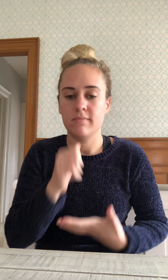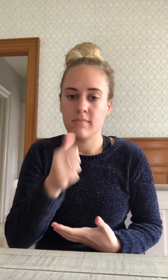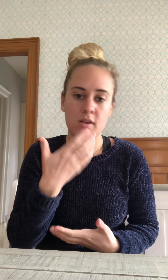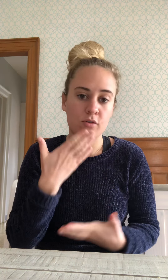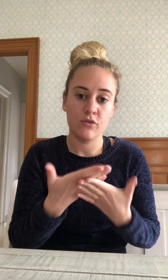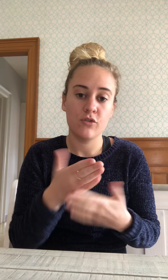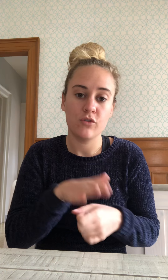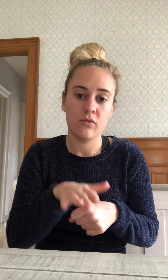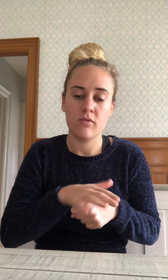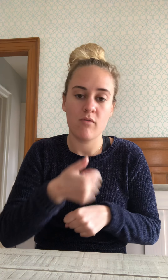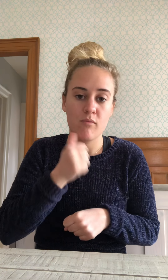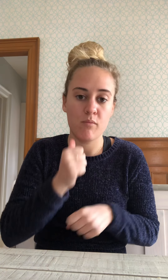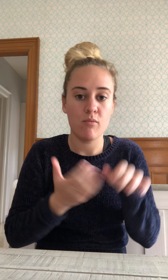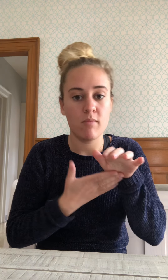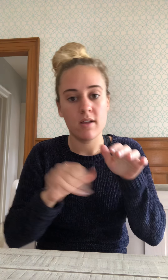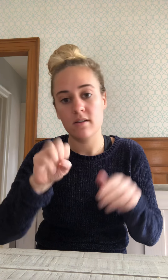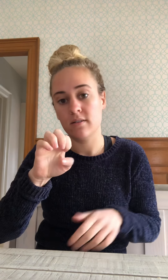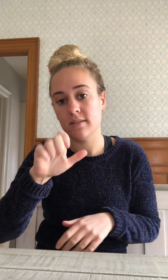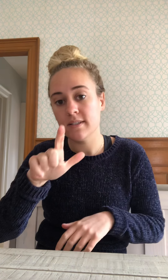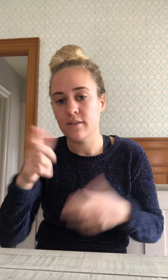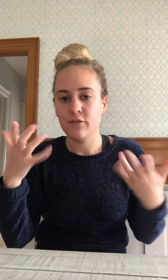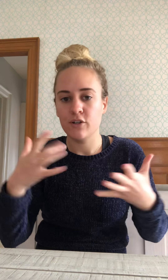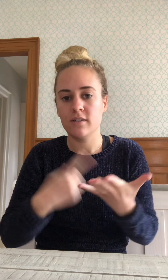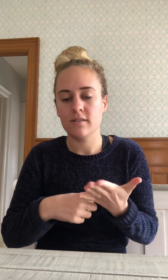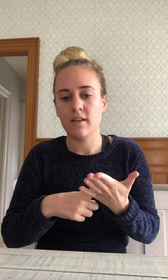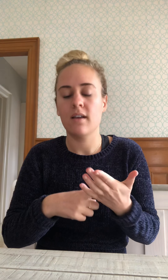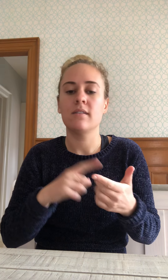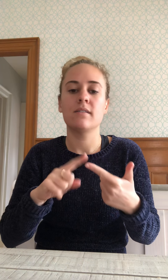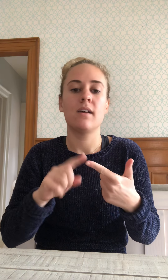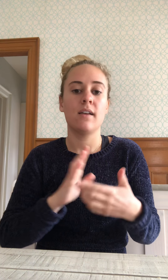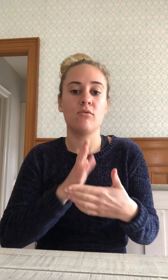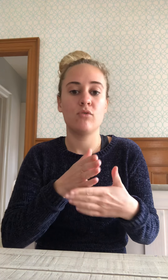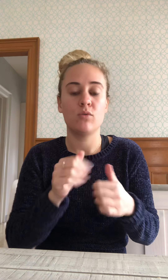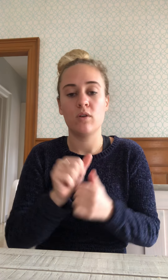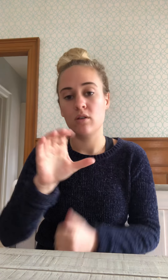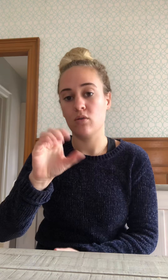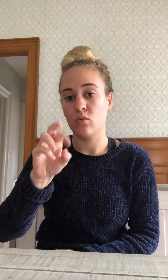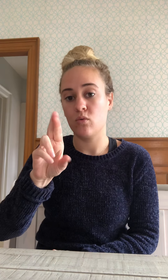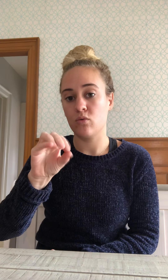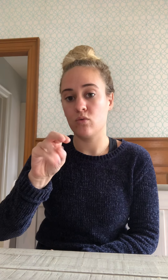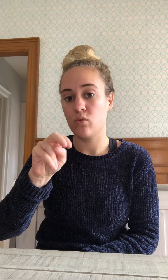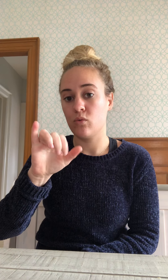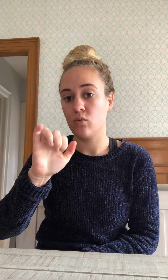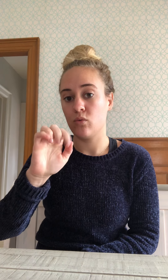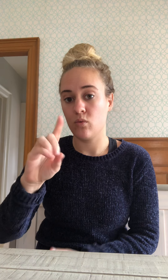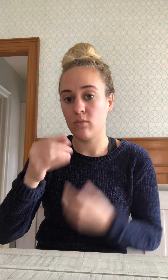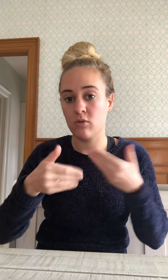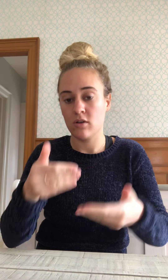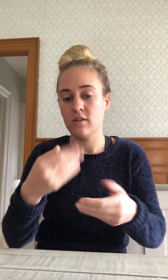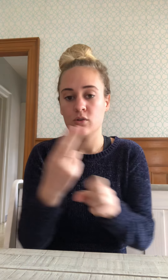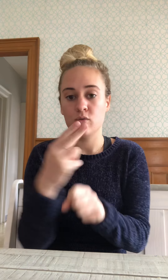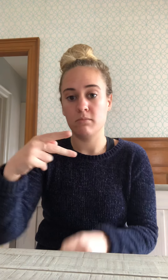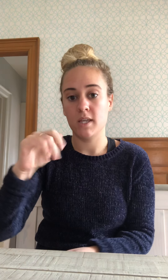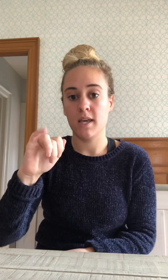about already. Interference with the coronoid process, we also talked about. We're using the PIP on the outside of the denture to see